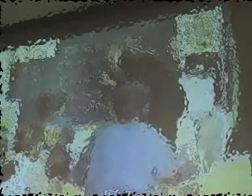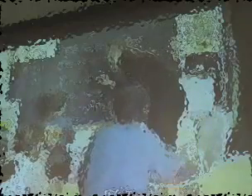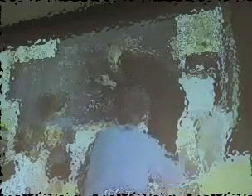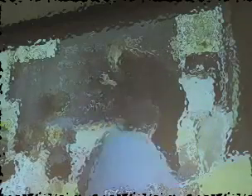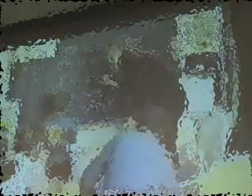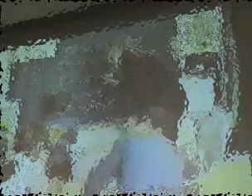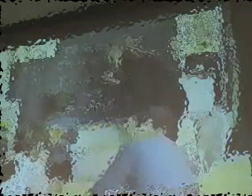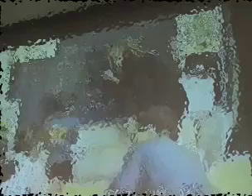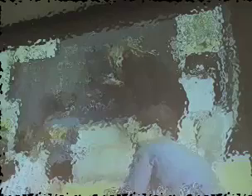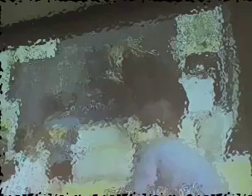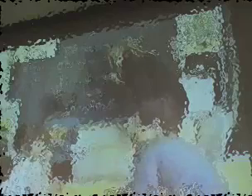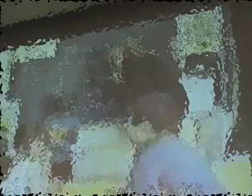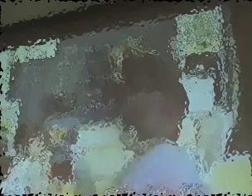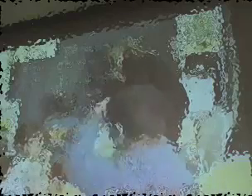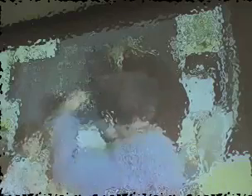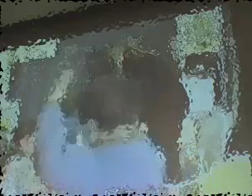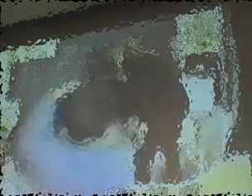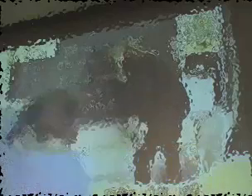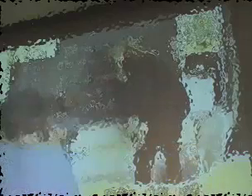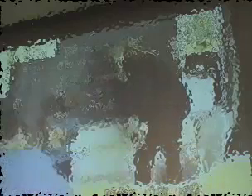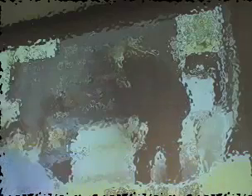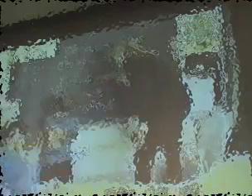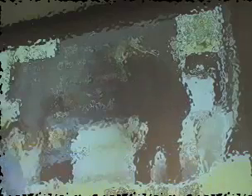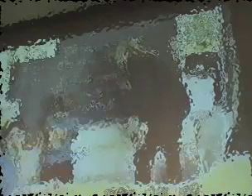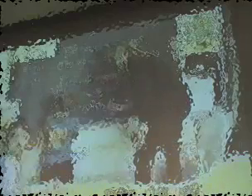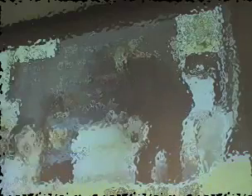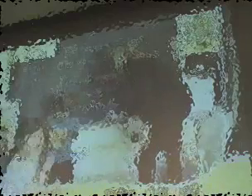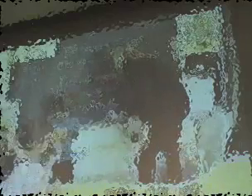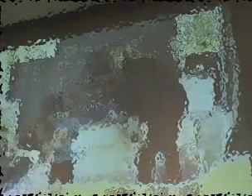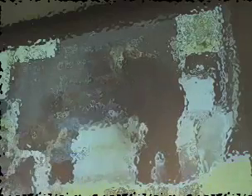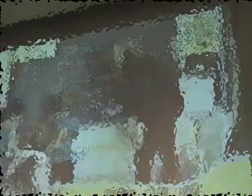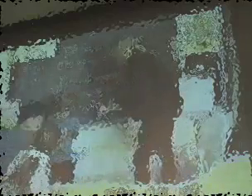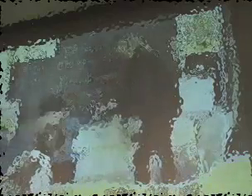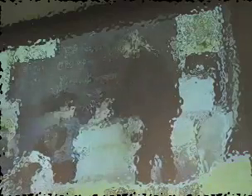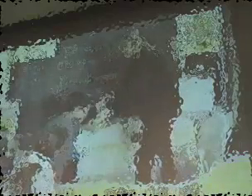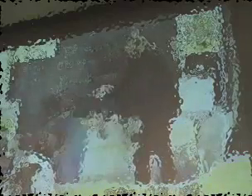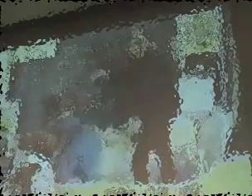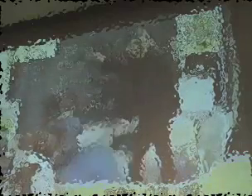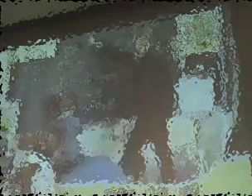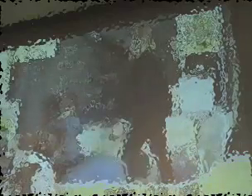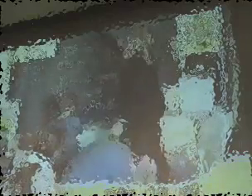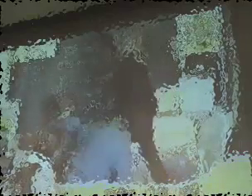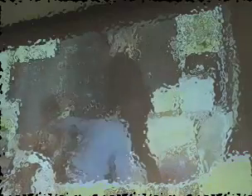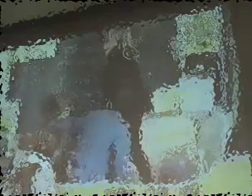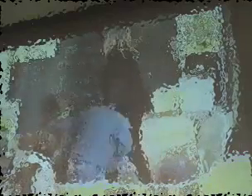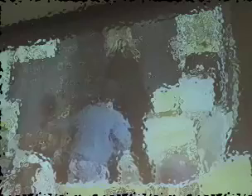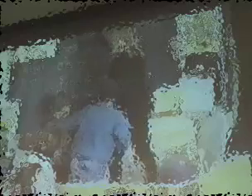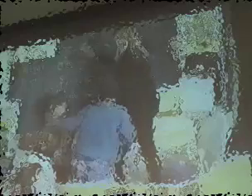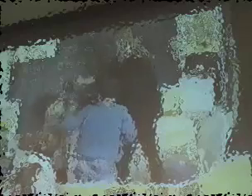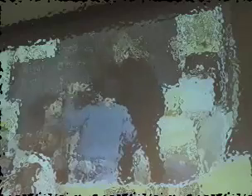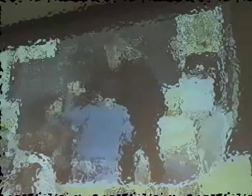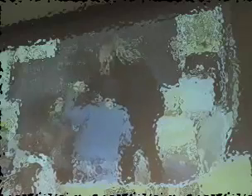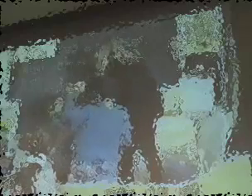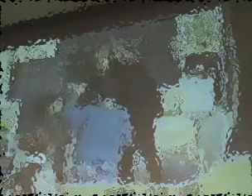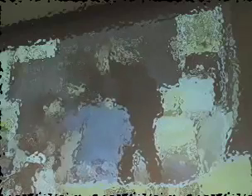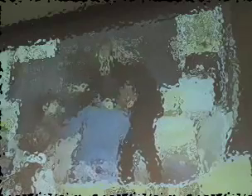And then I read a comparison sentence form. It is not raining. He fake throws down his hat so he can tell me the answer for the 50th time. It's